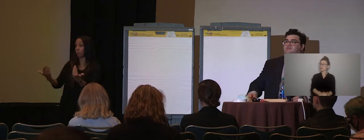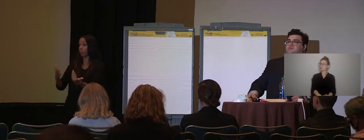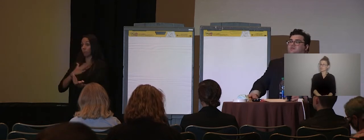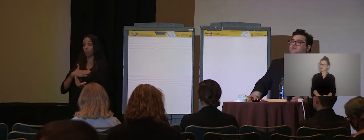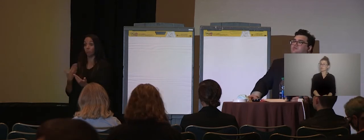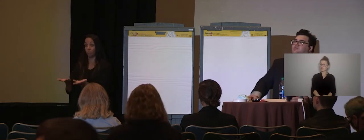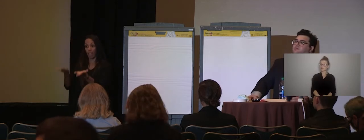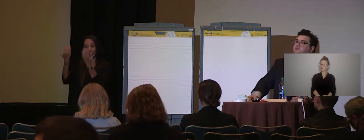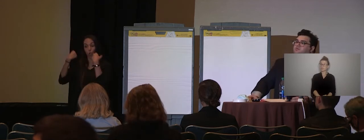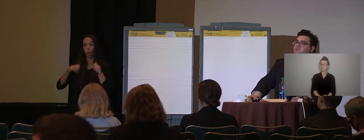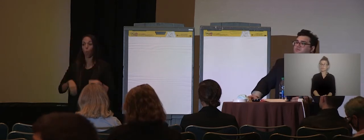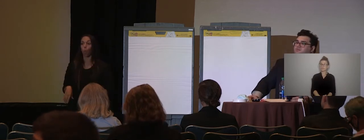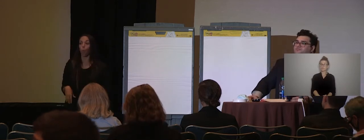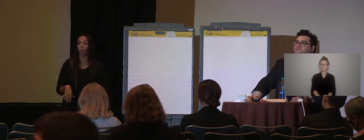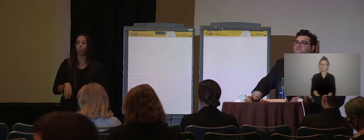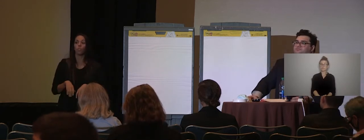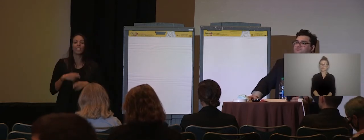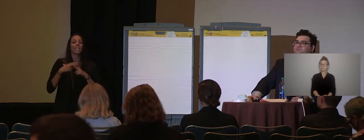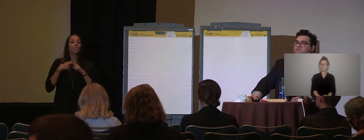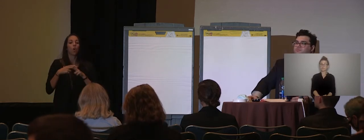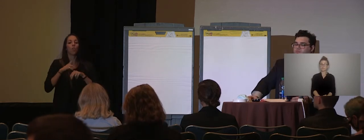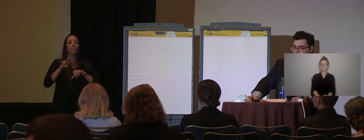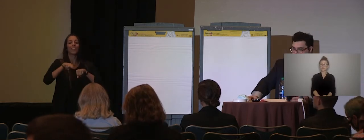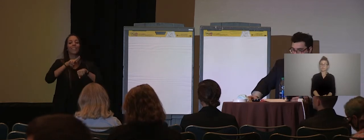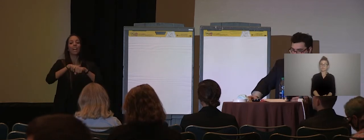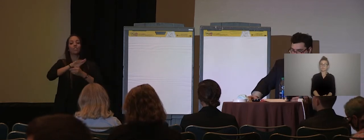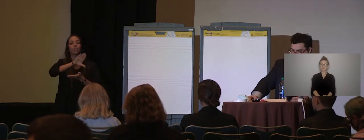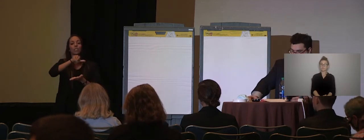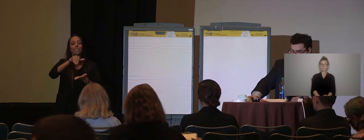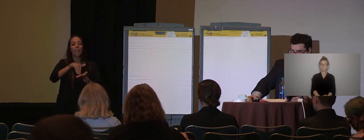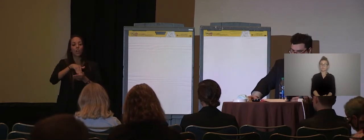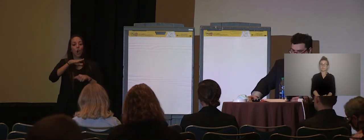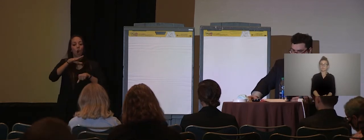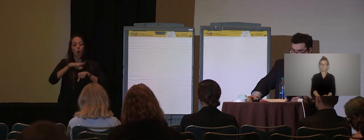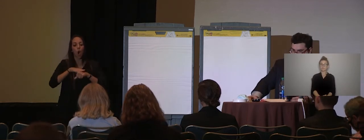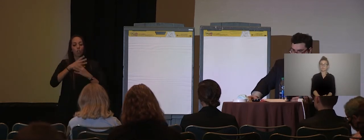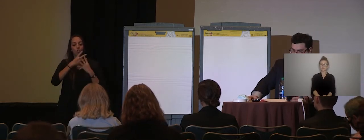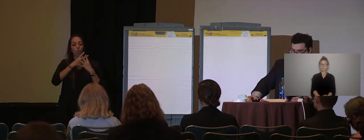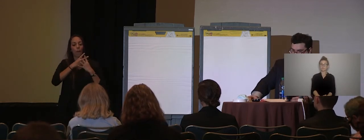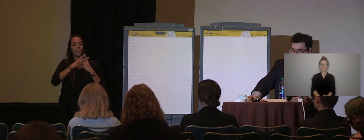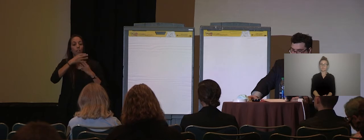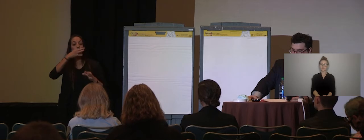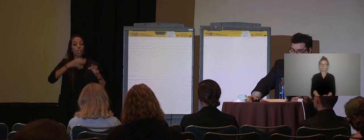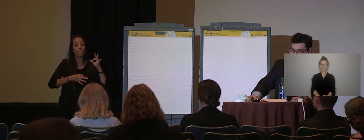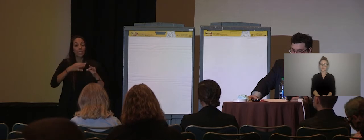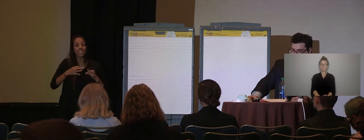please. It's called the National Center on Criminal Justice and Disability.